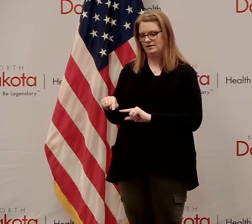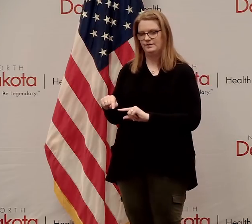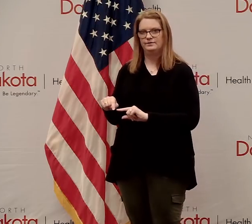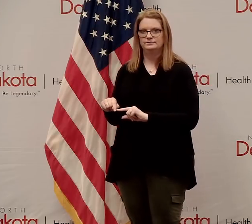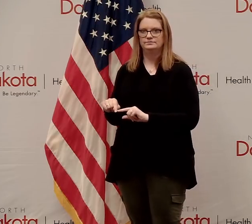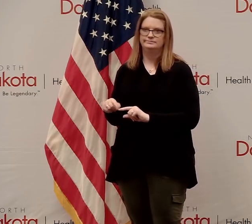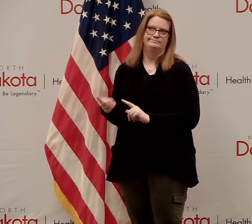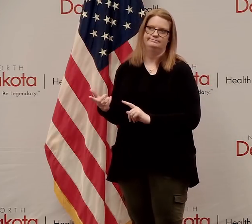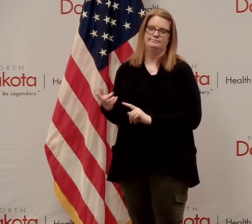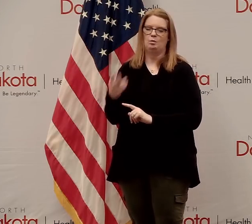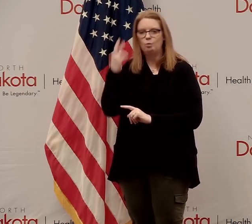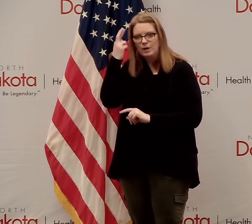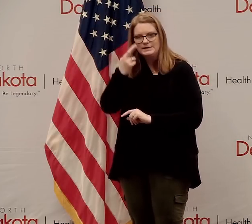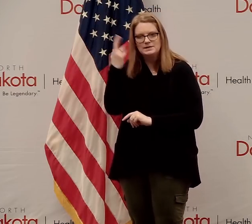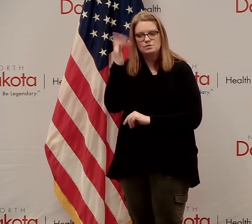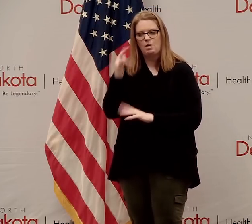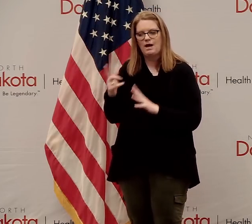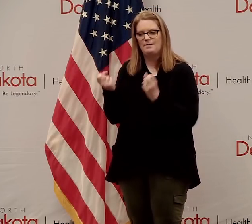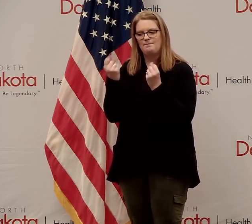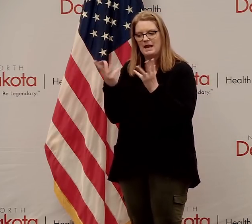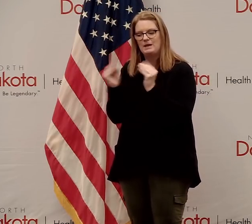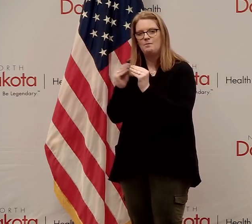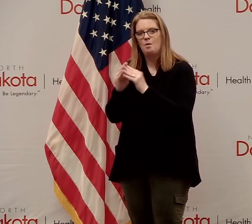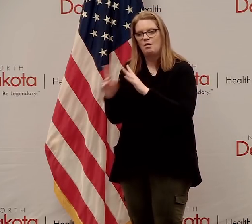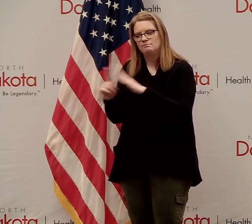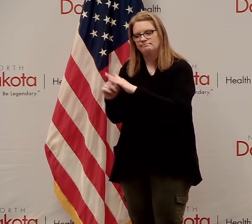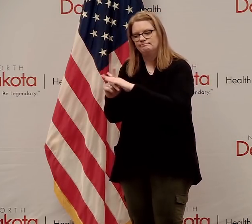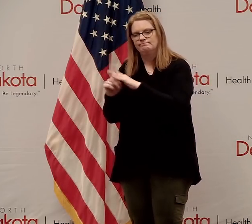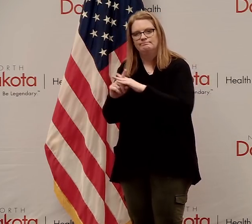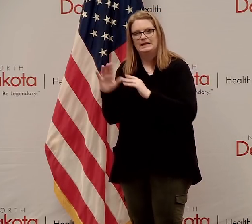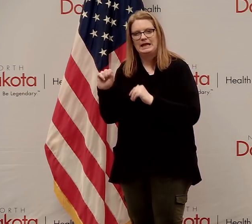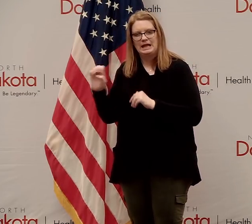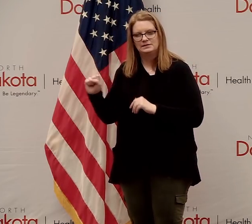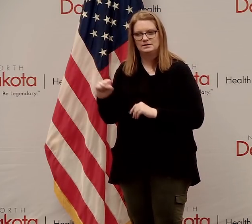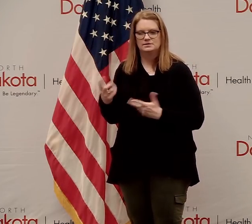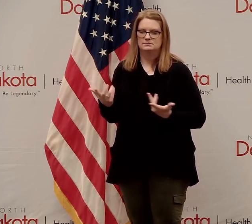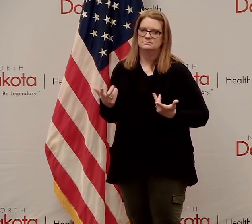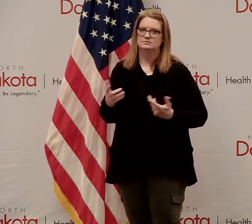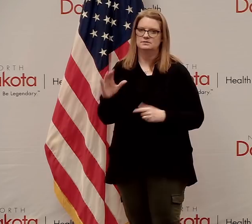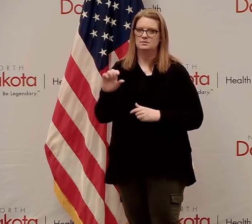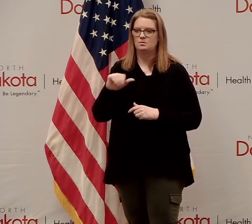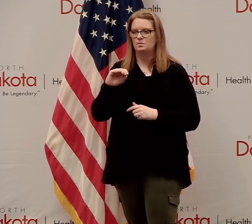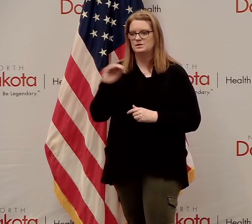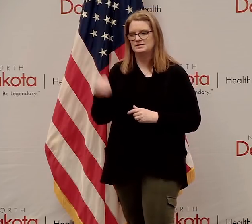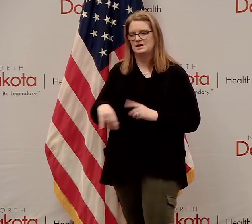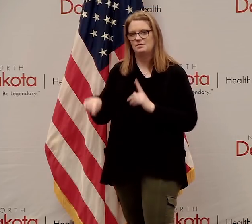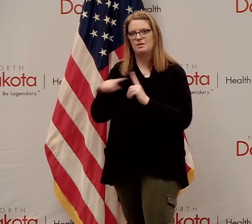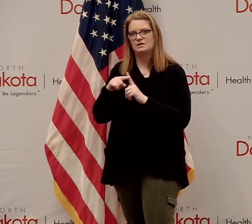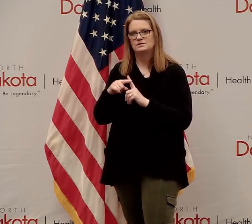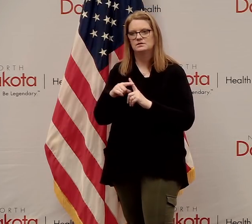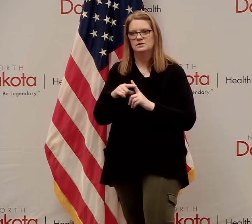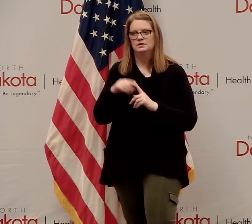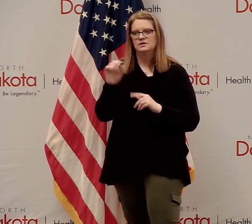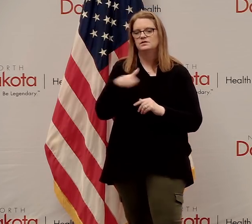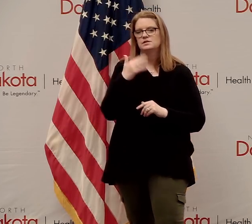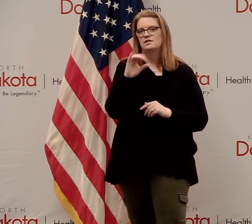other locations, as we've shown on the map here today. I mean, percent of positives, we have other counties that are actually higher than